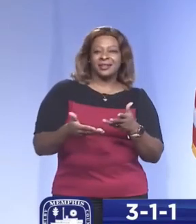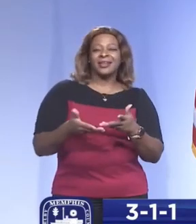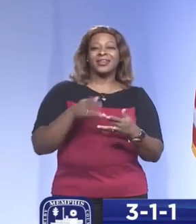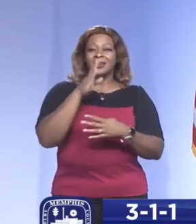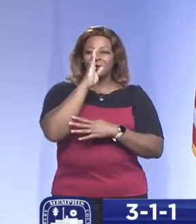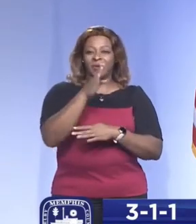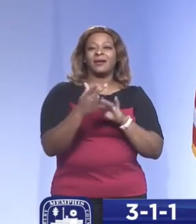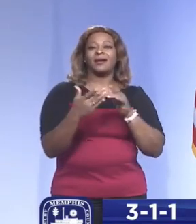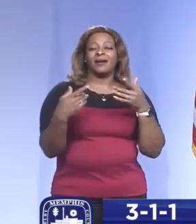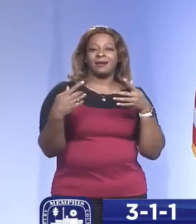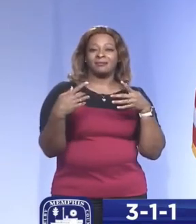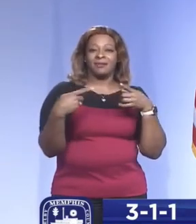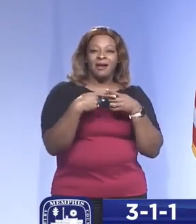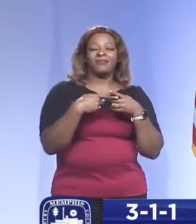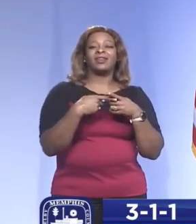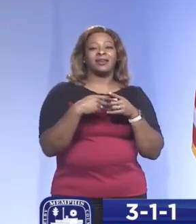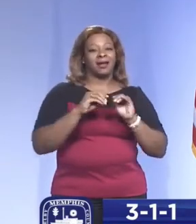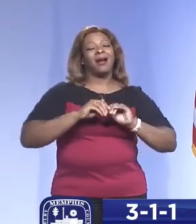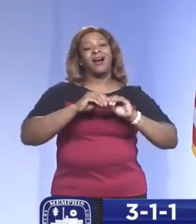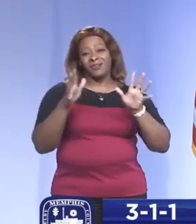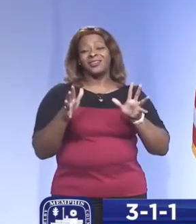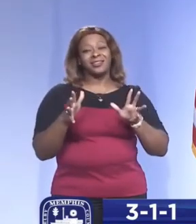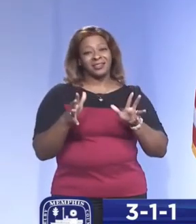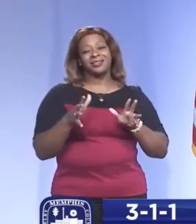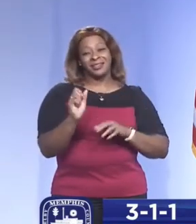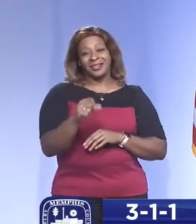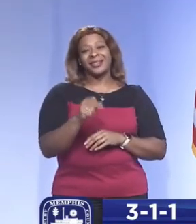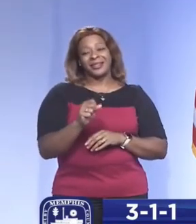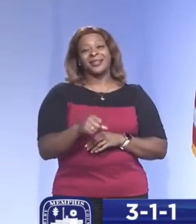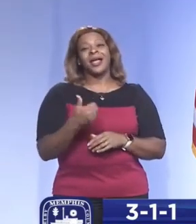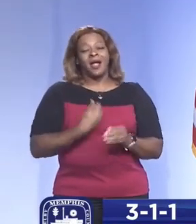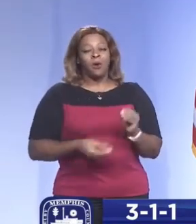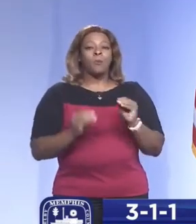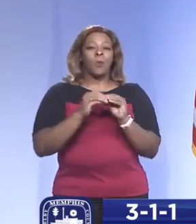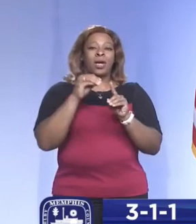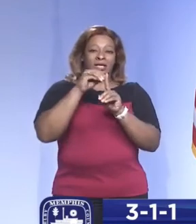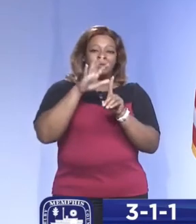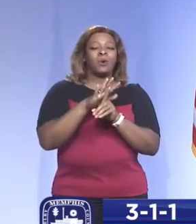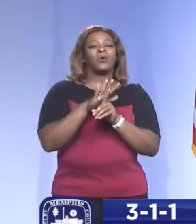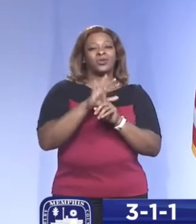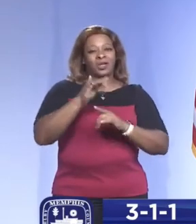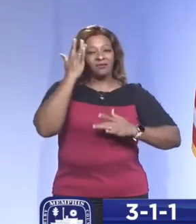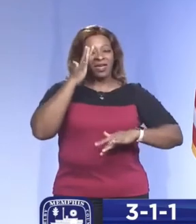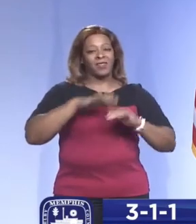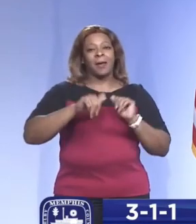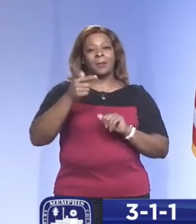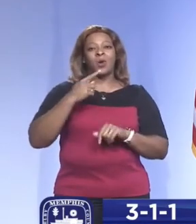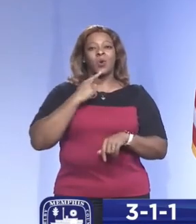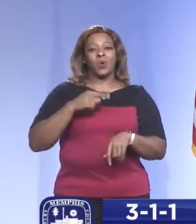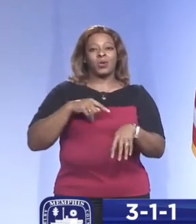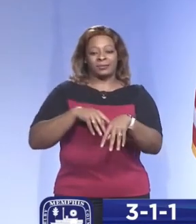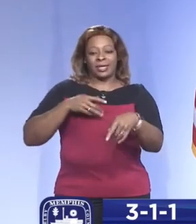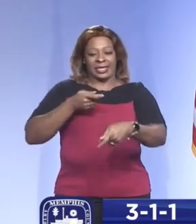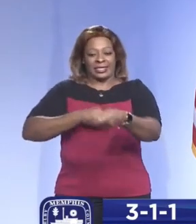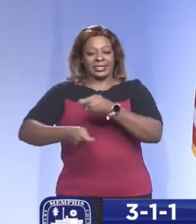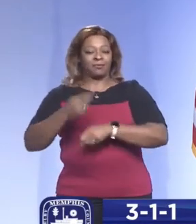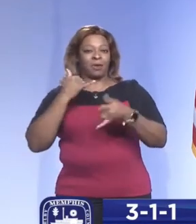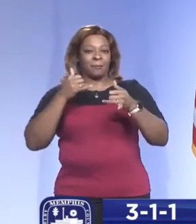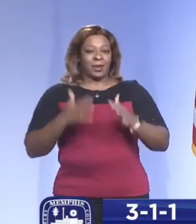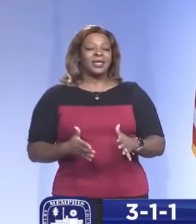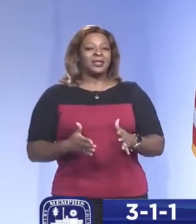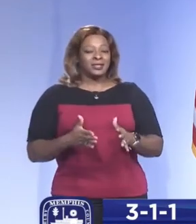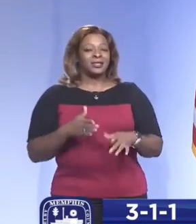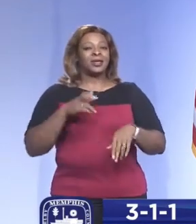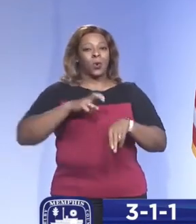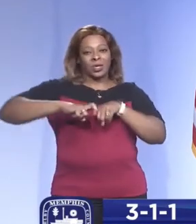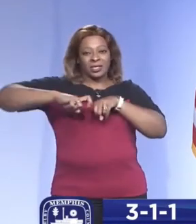direct conflict, then obviously you're going to have more exposure than somebody who's subbing in for a play and is mostly on the bench